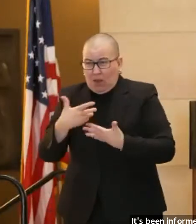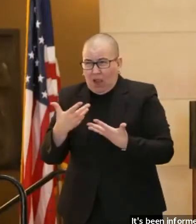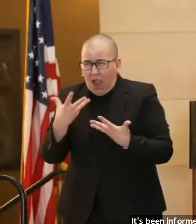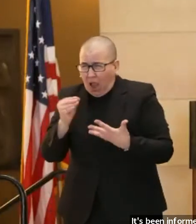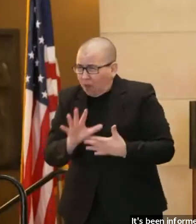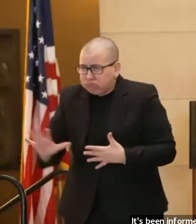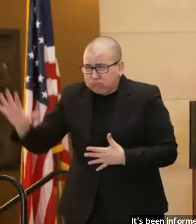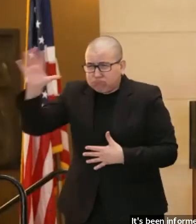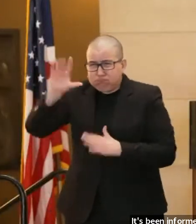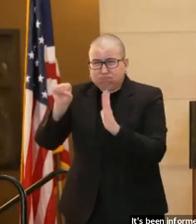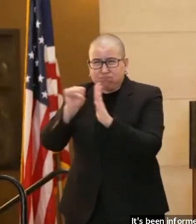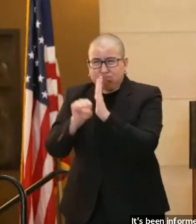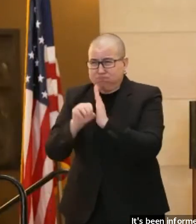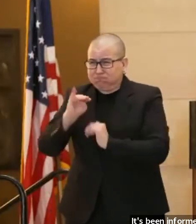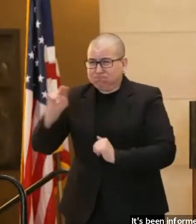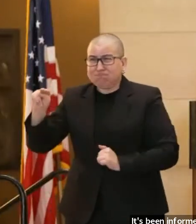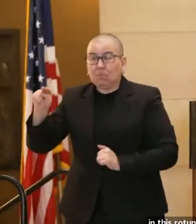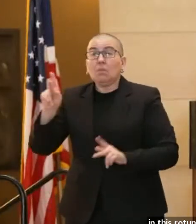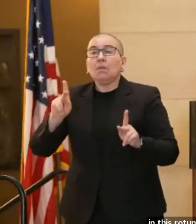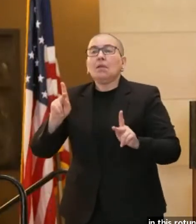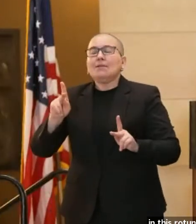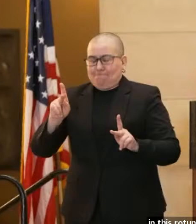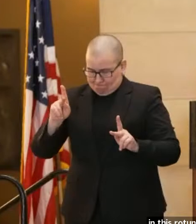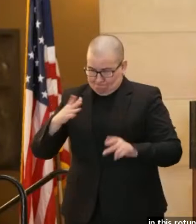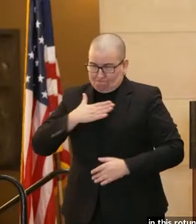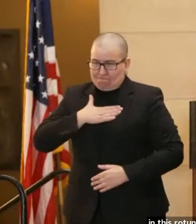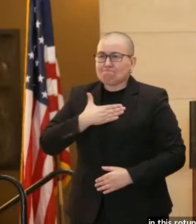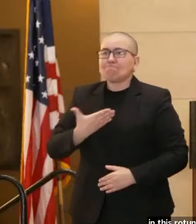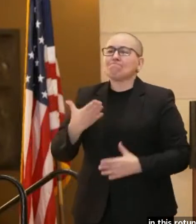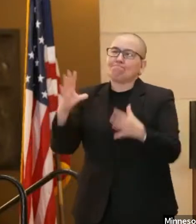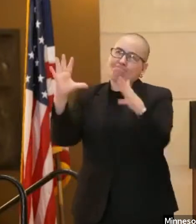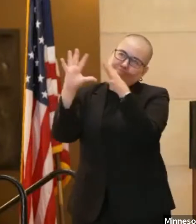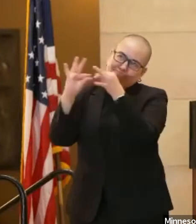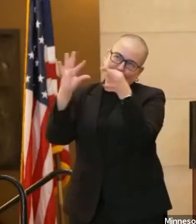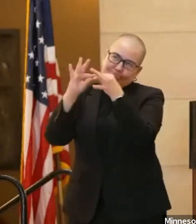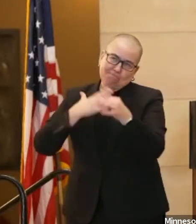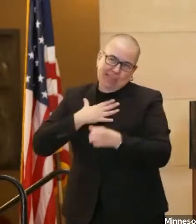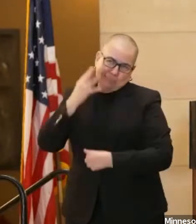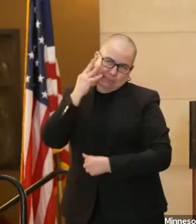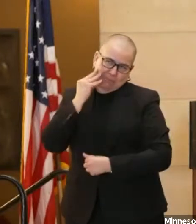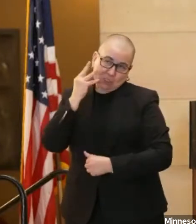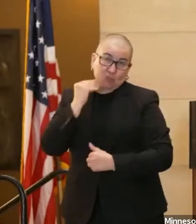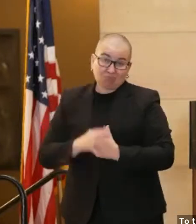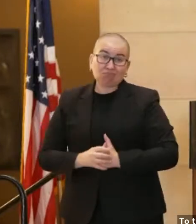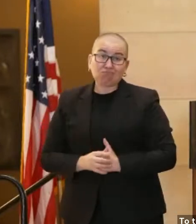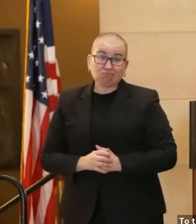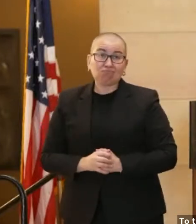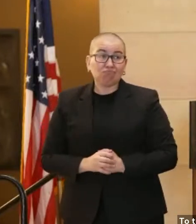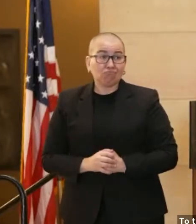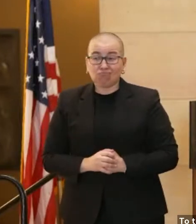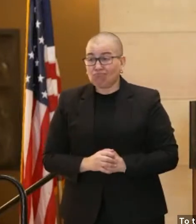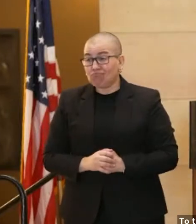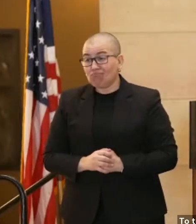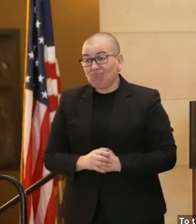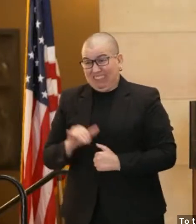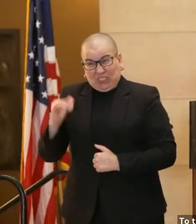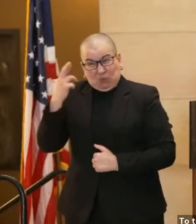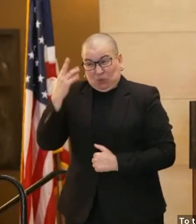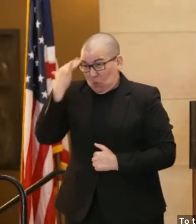Minnesota, because people were willing to tell their story, which is why we have to keep showing up.